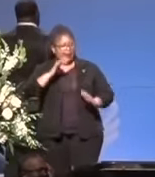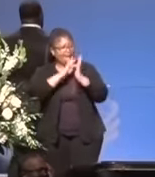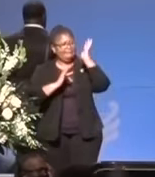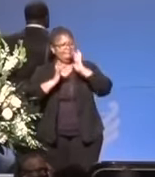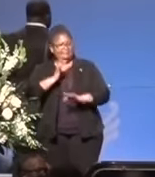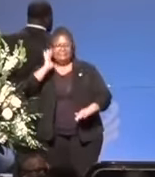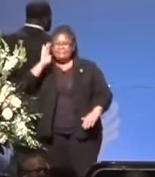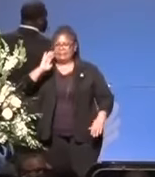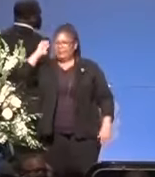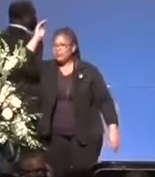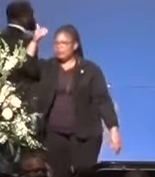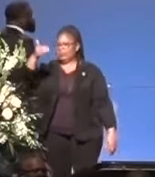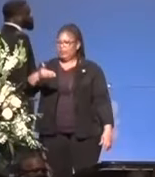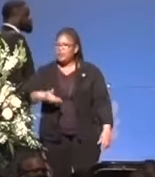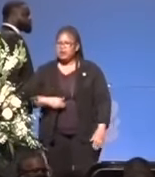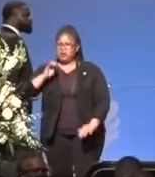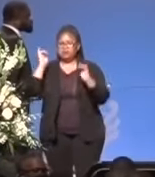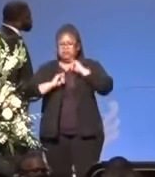me.